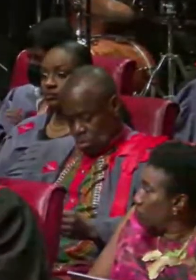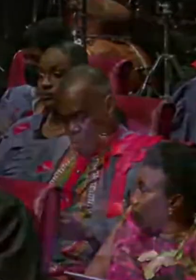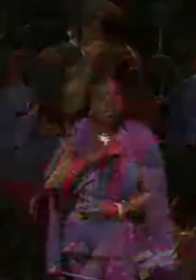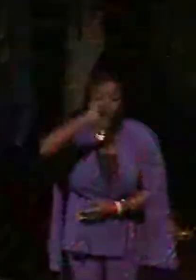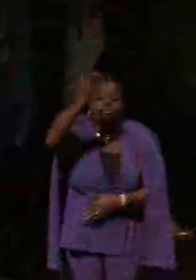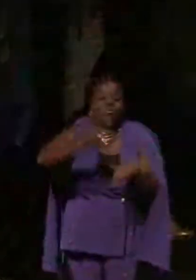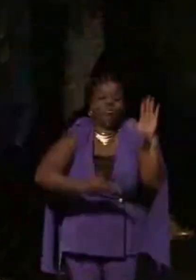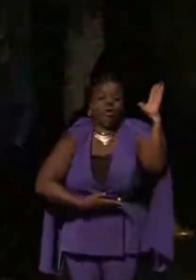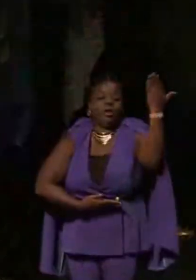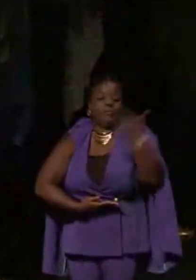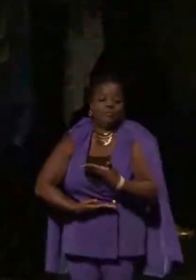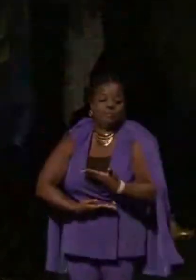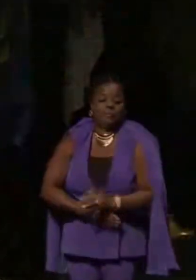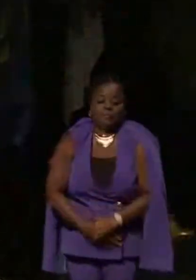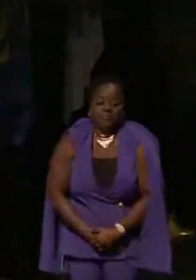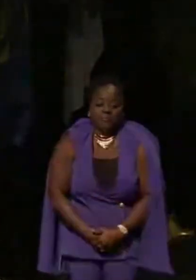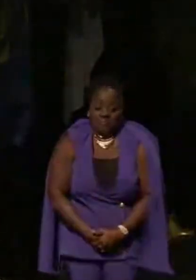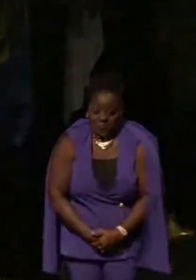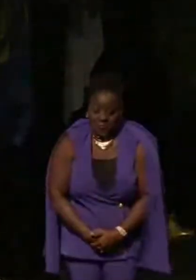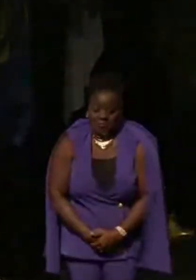Ladies and gentlemen, welcome.